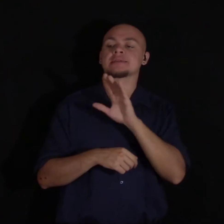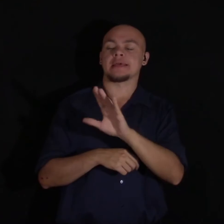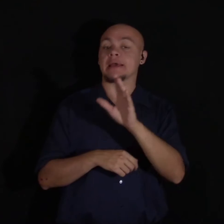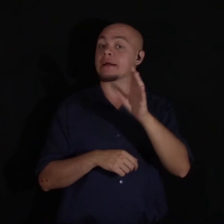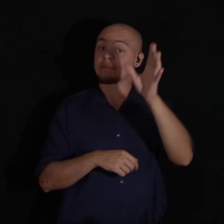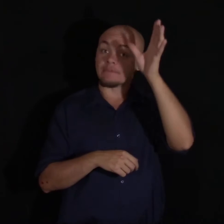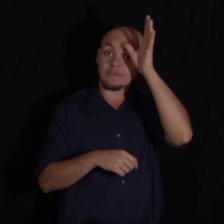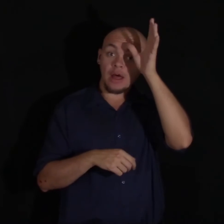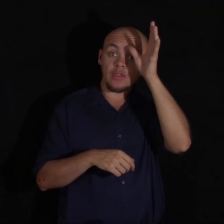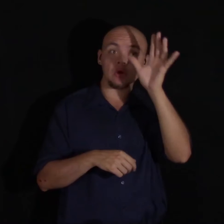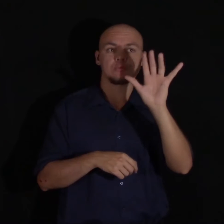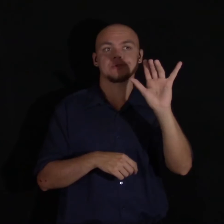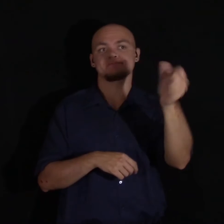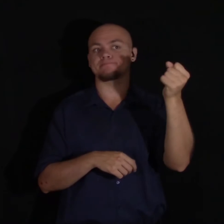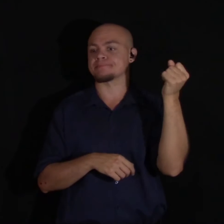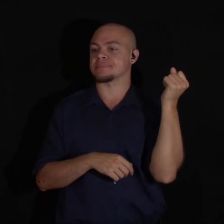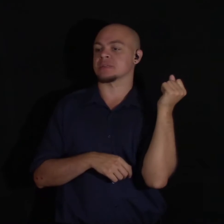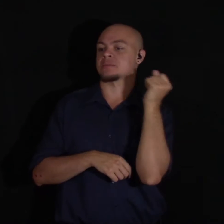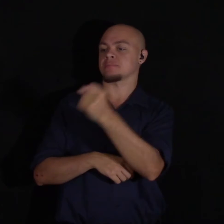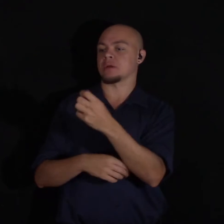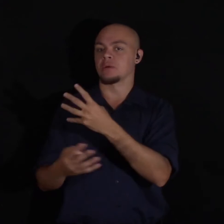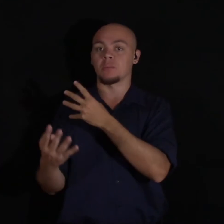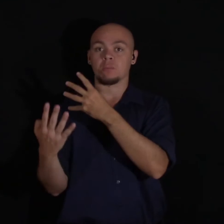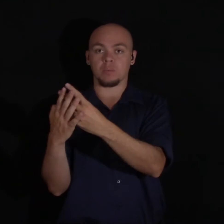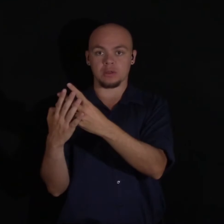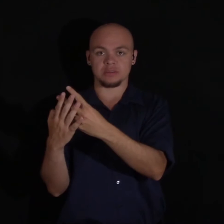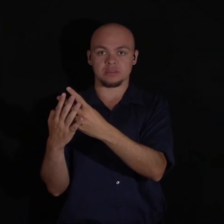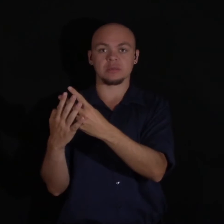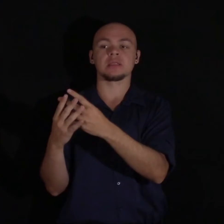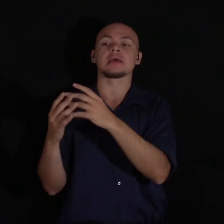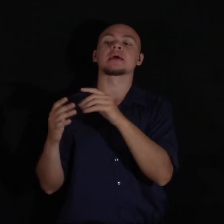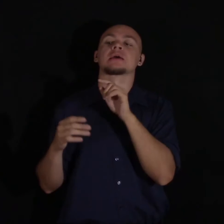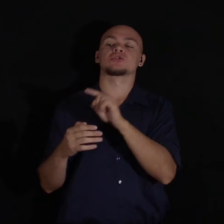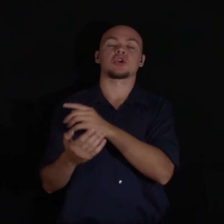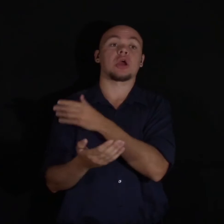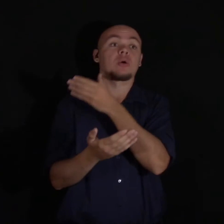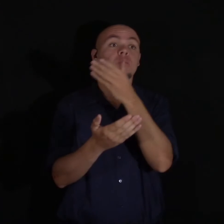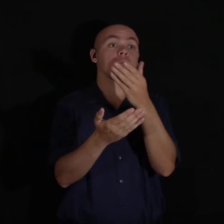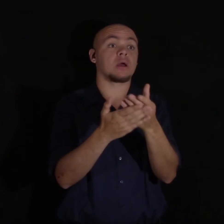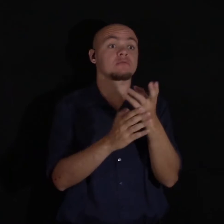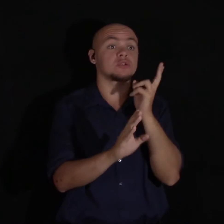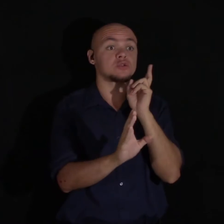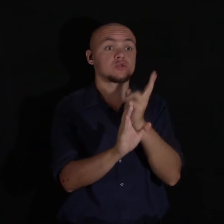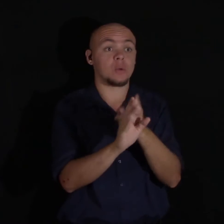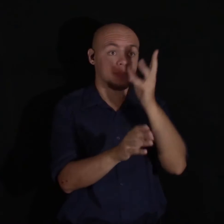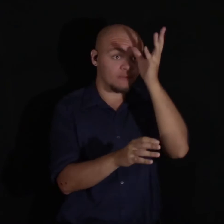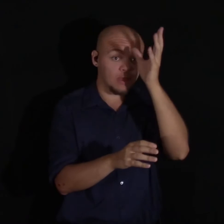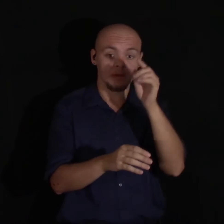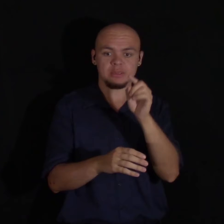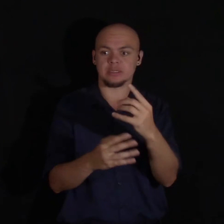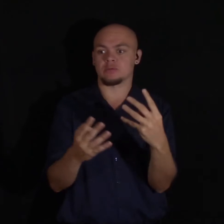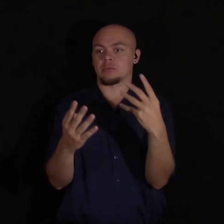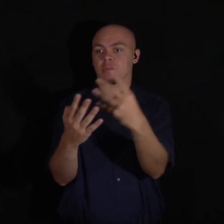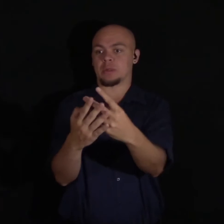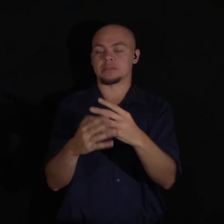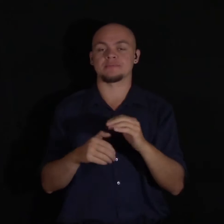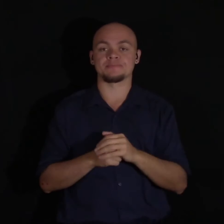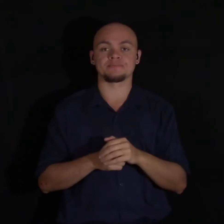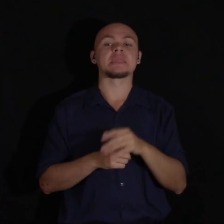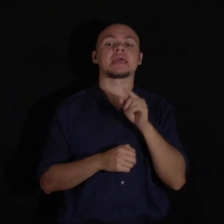prison the very day that Safie arrived from Constantinople to join him. He was tried and